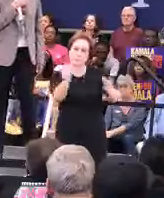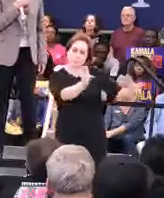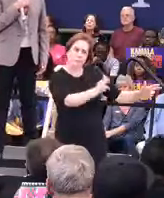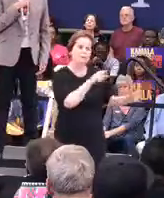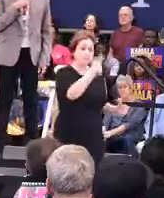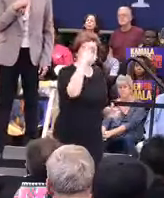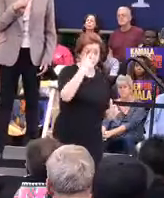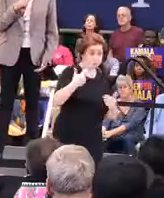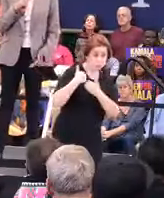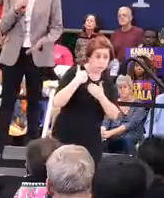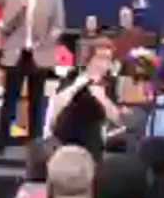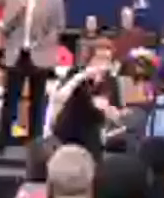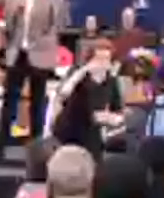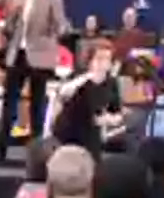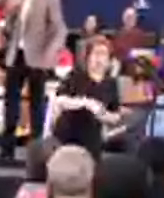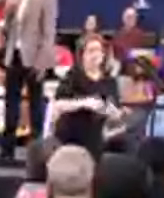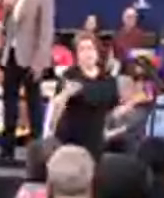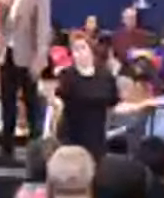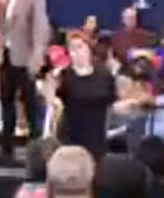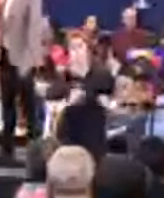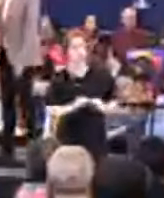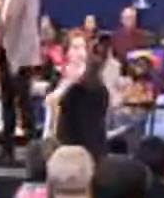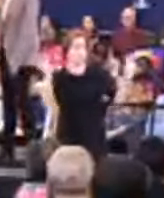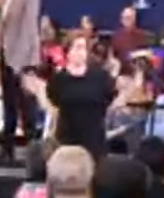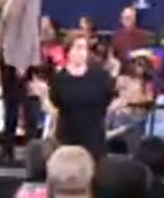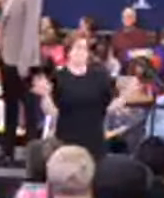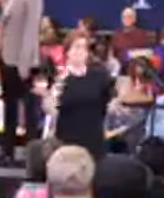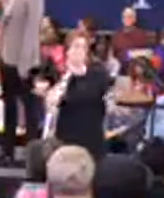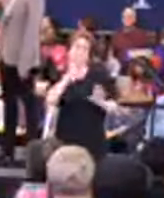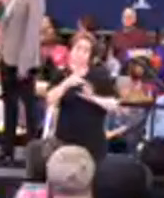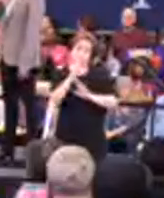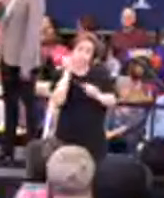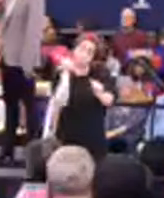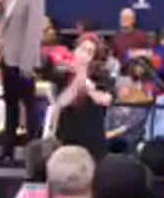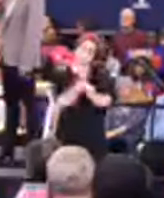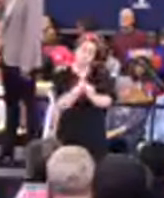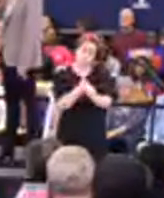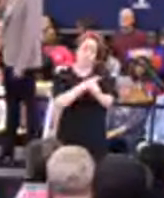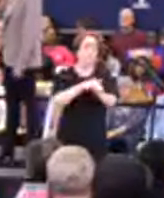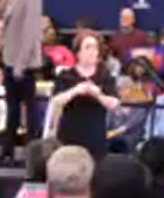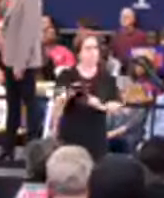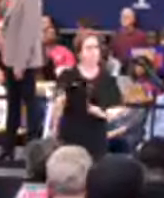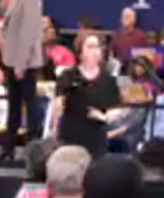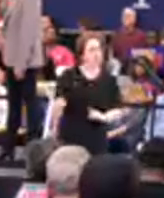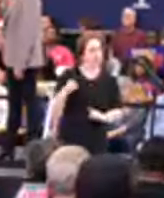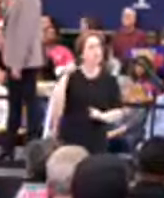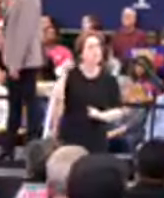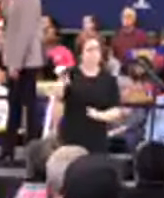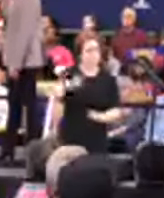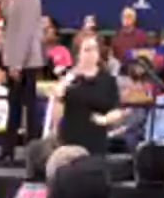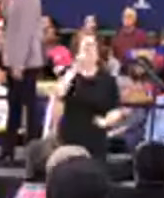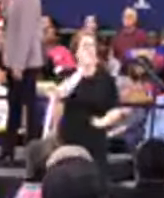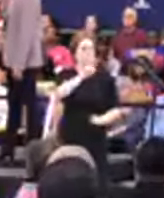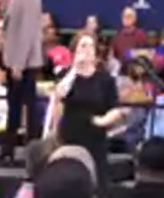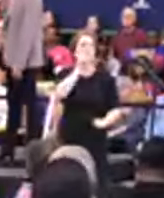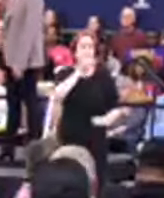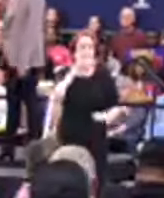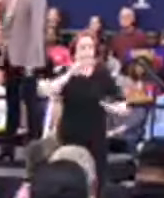responsible? And I said, well, you know, I mean, he obviously didn't pull the trigger. But he's shown up, been tweeting out the